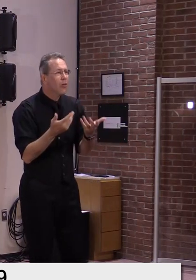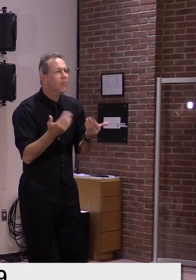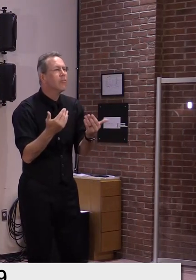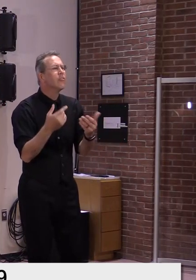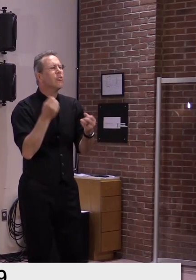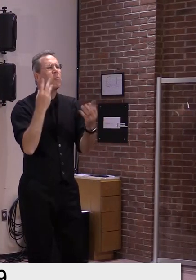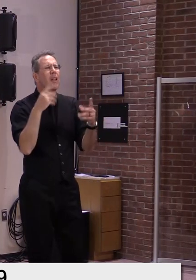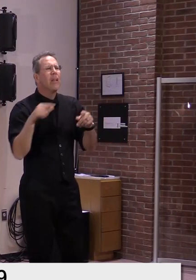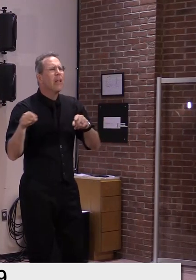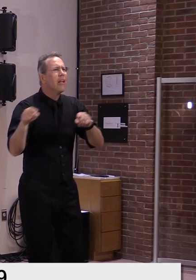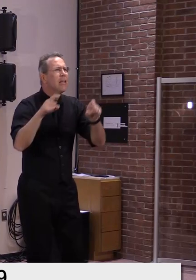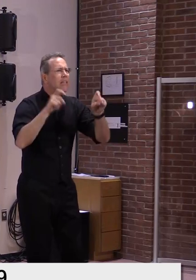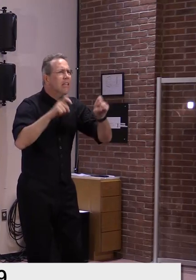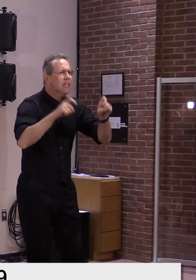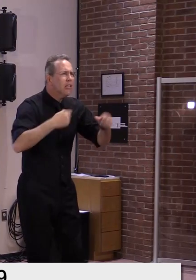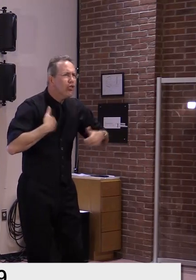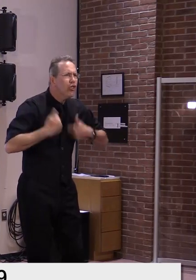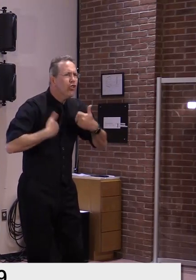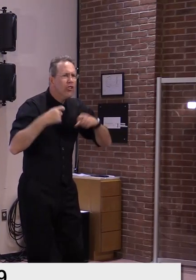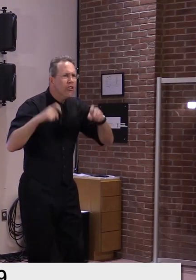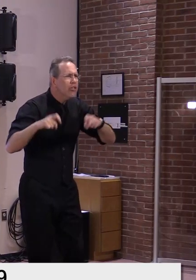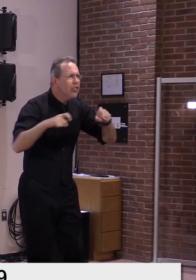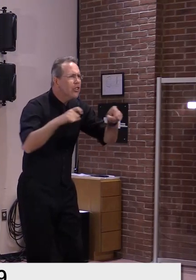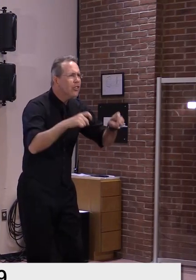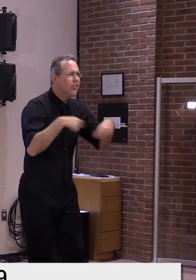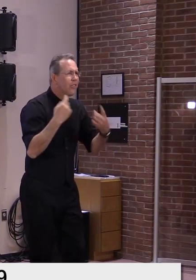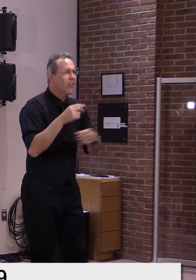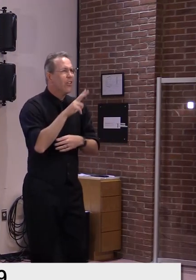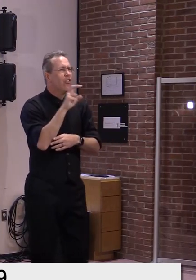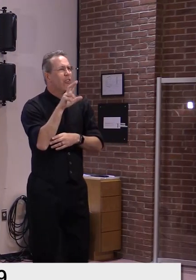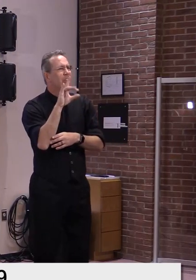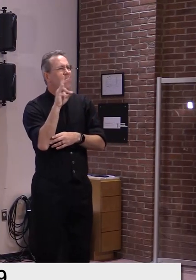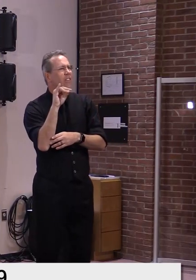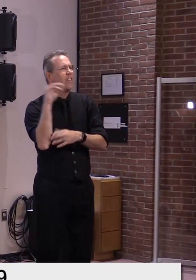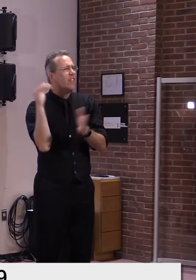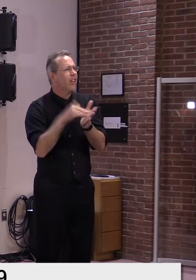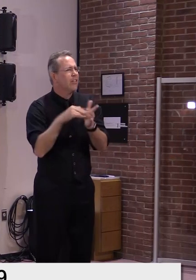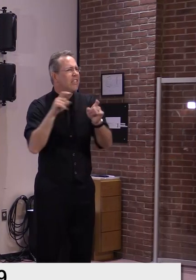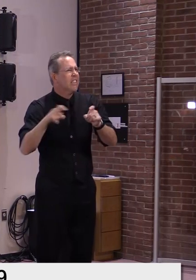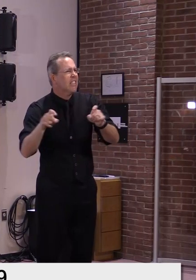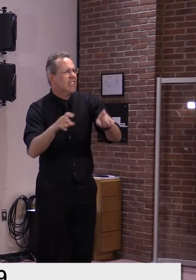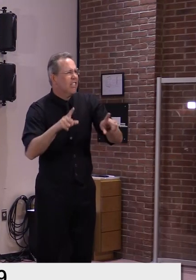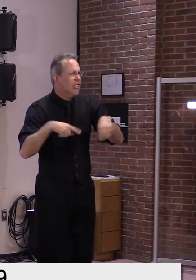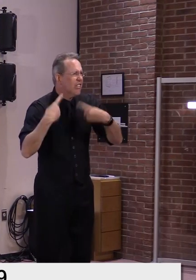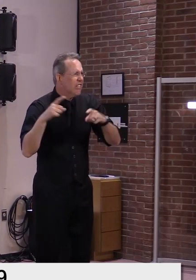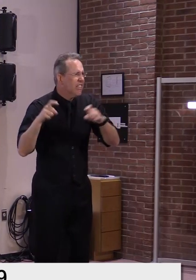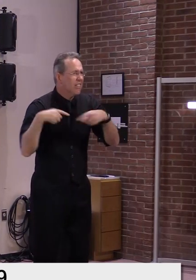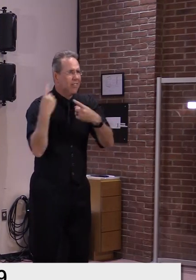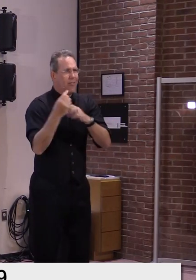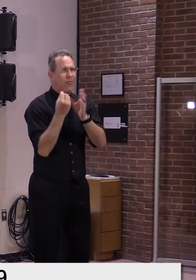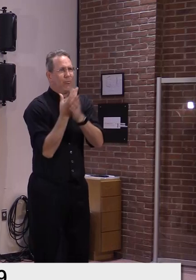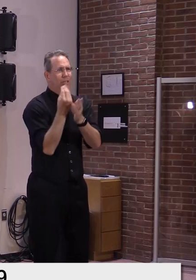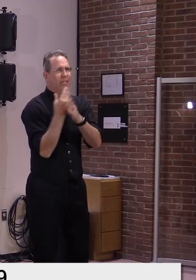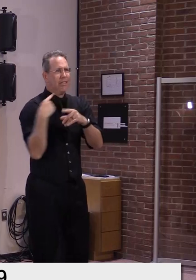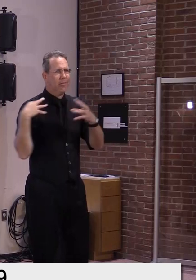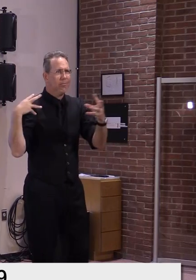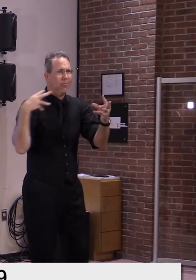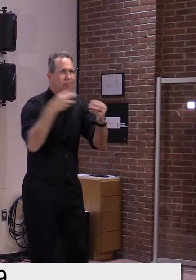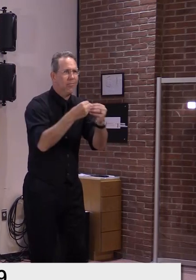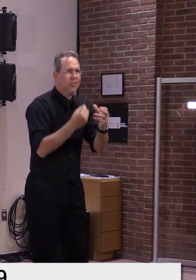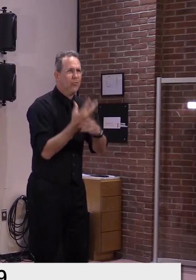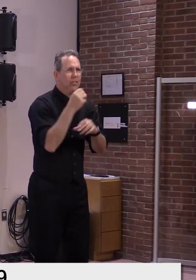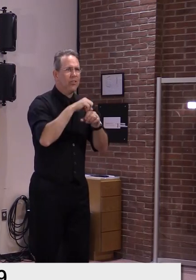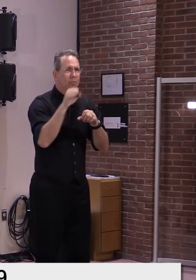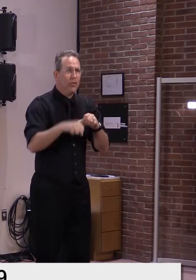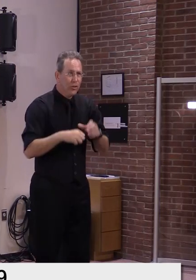they conducted, over 370,000 tests conducted in the spring semester. In fact, if we were to look at that number and compare